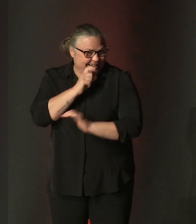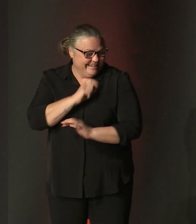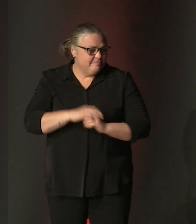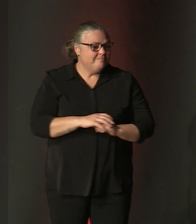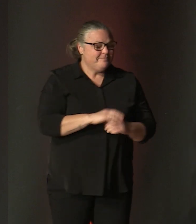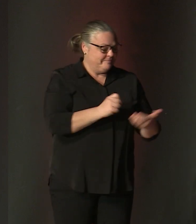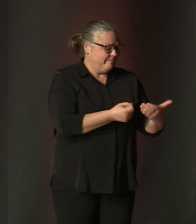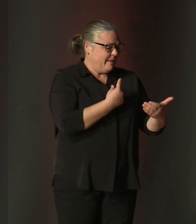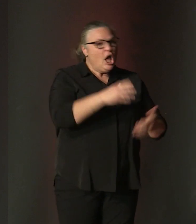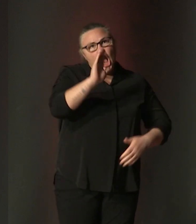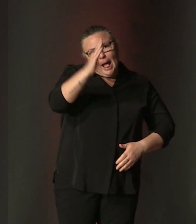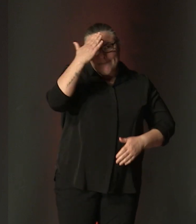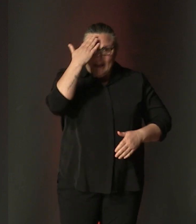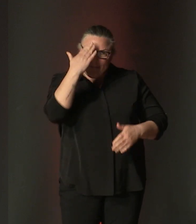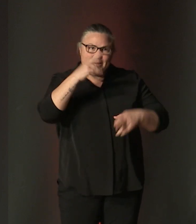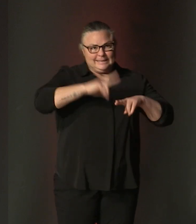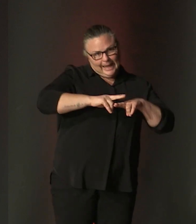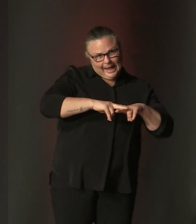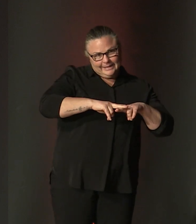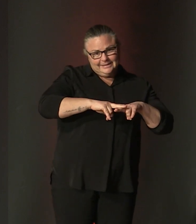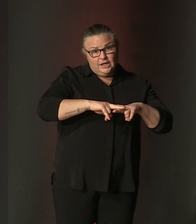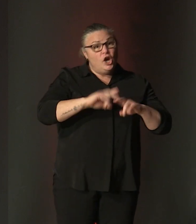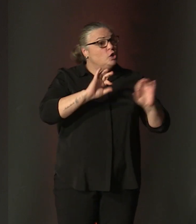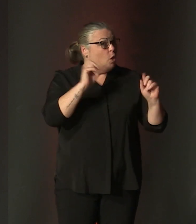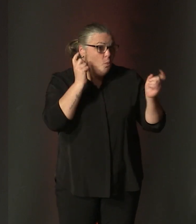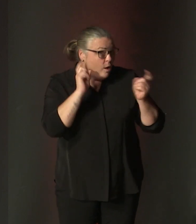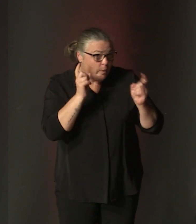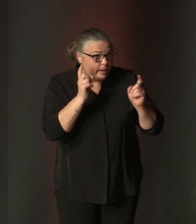Hey Mum, hey Dad, don't worry,